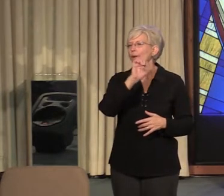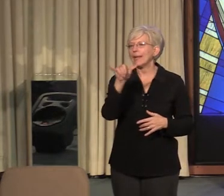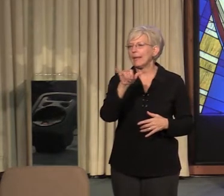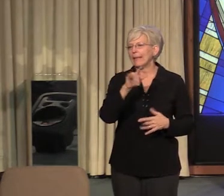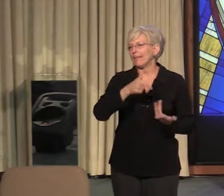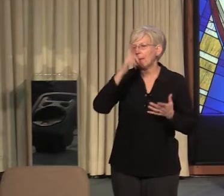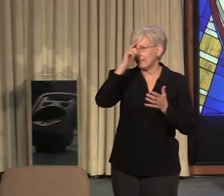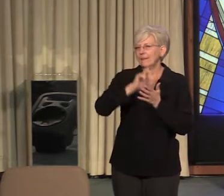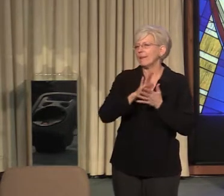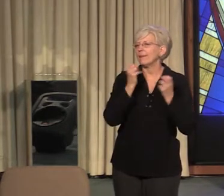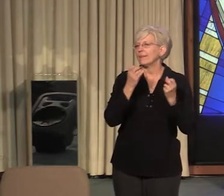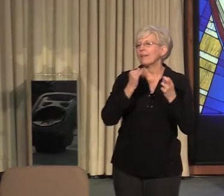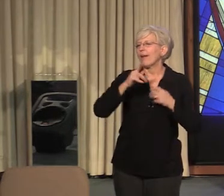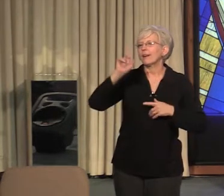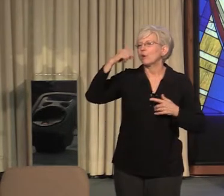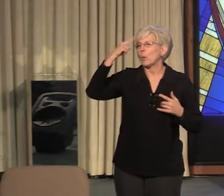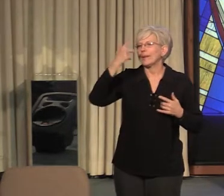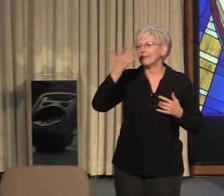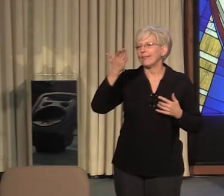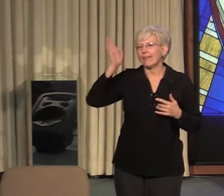things back then.